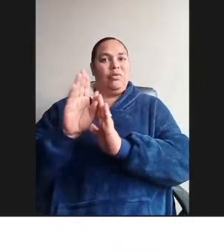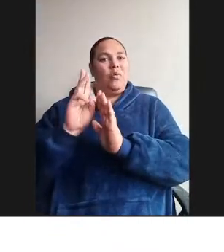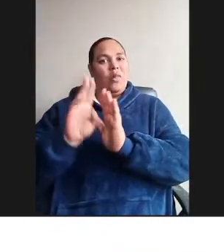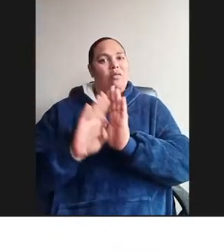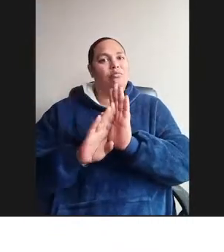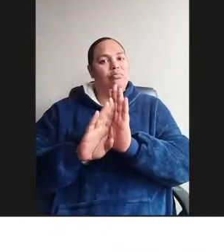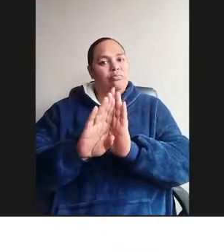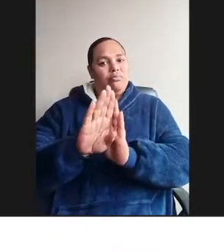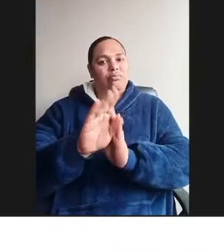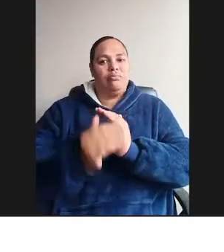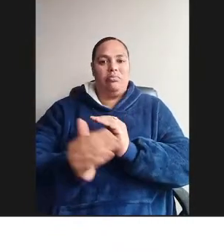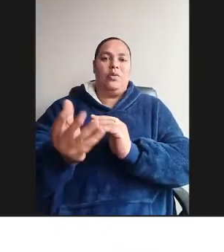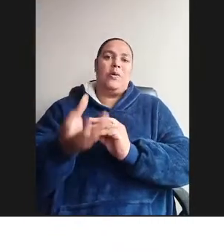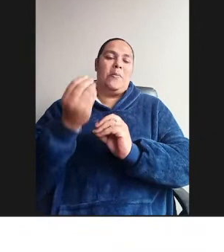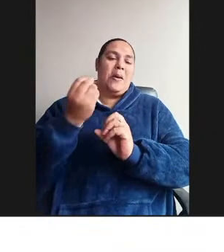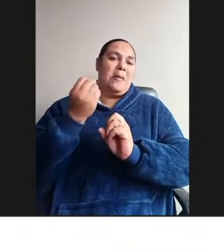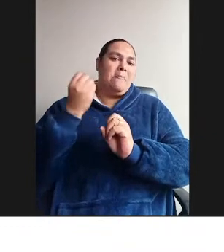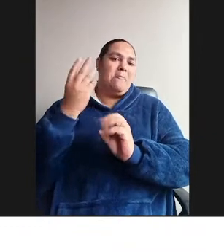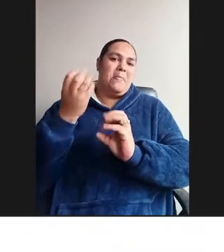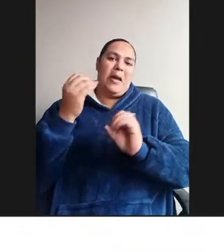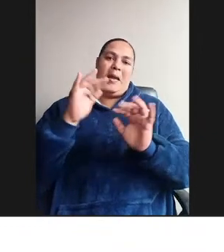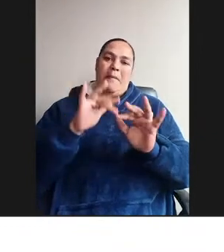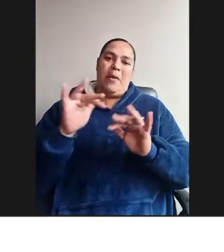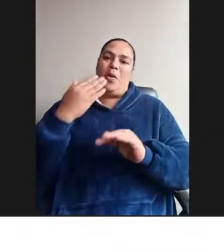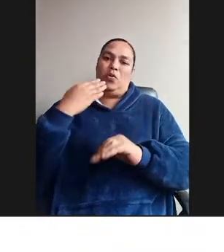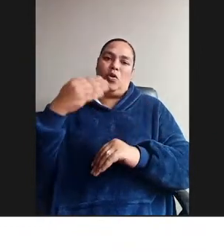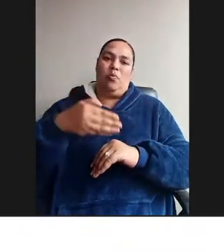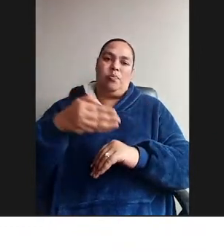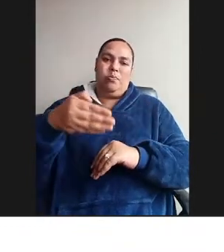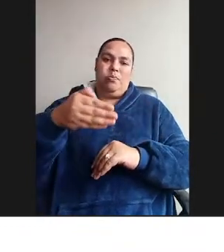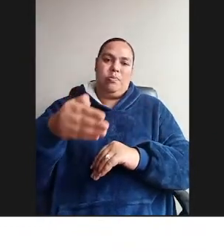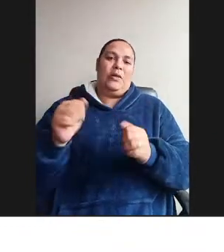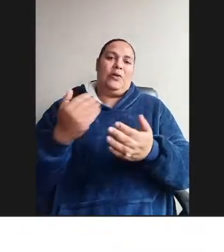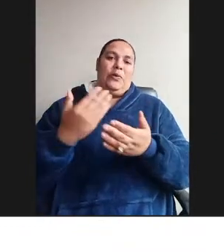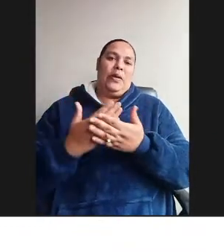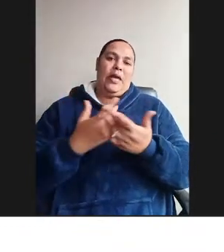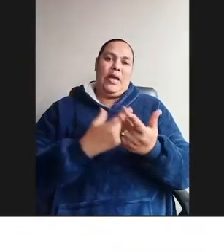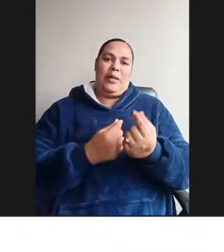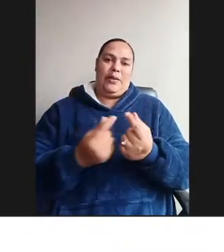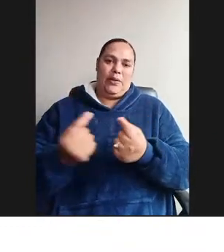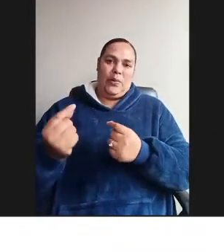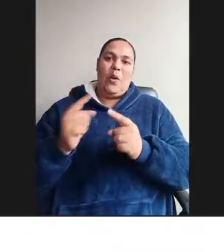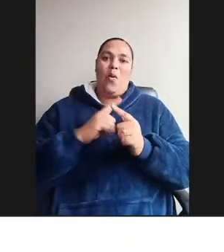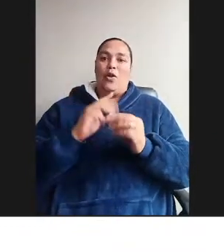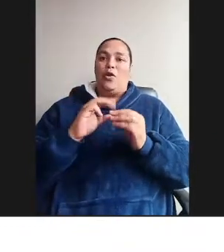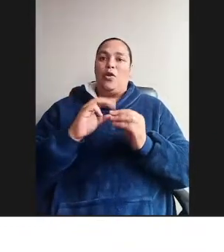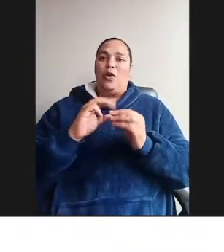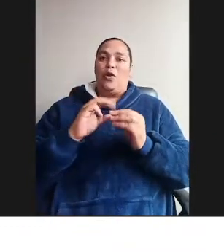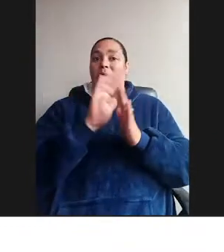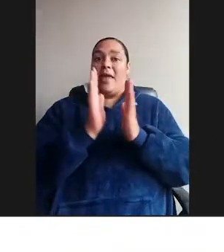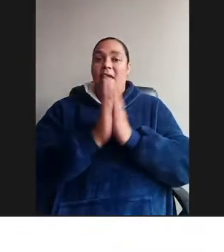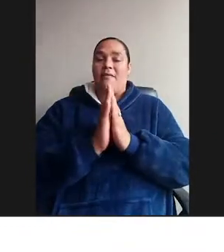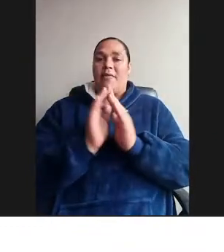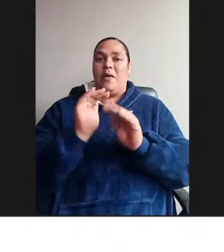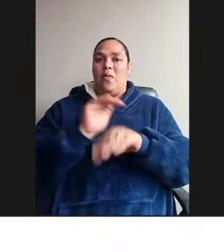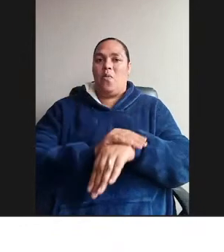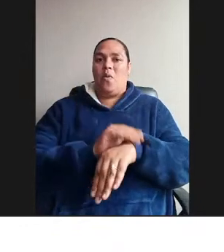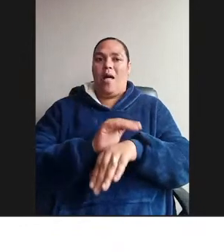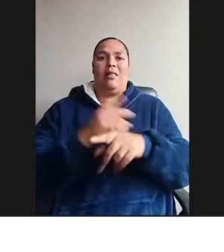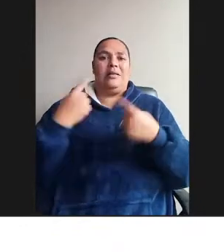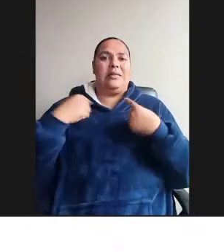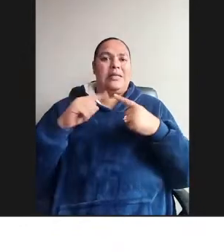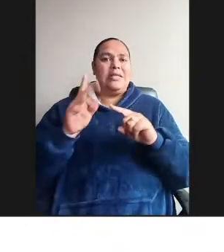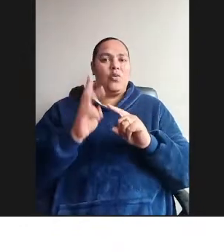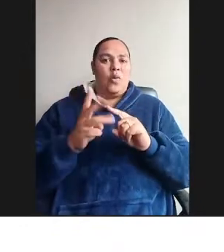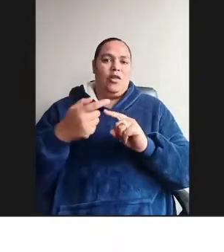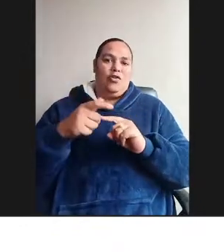get as much people attending as we possibly can to ensure that everything goes well and becomes a success, Chair. Thank